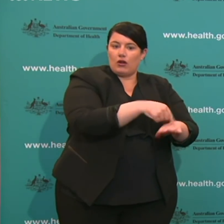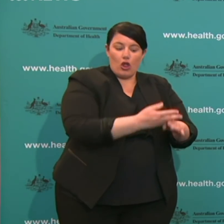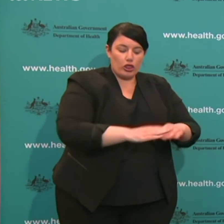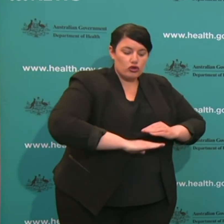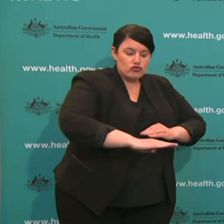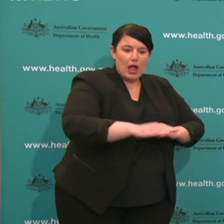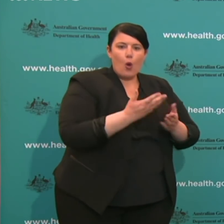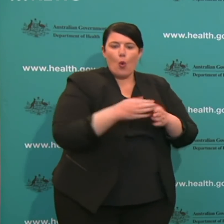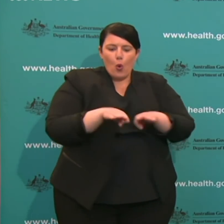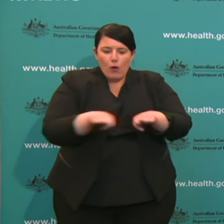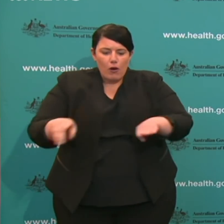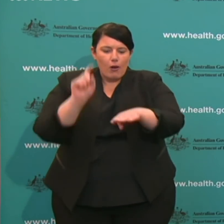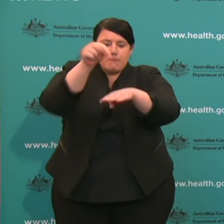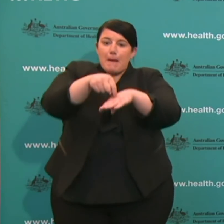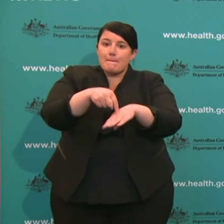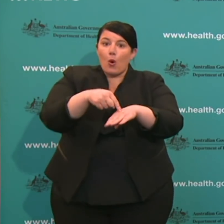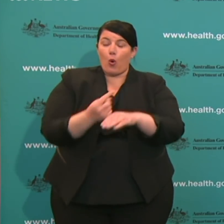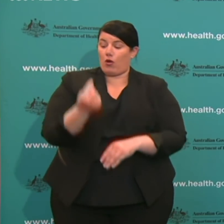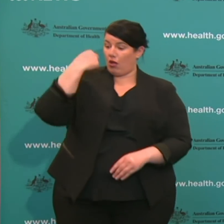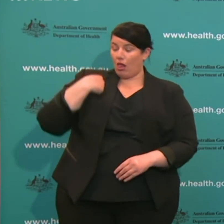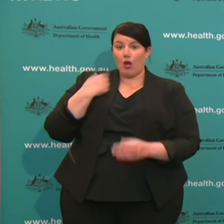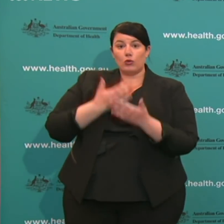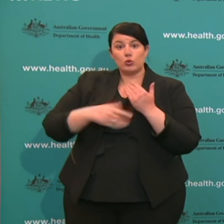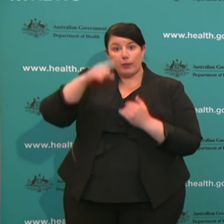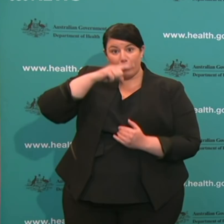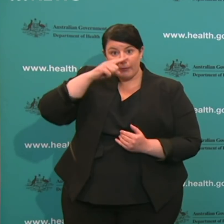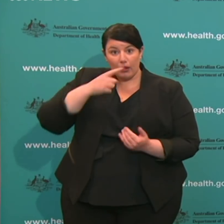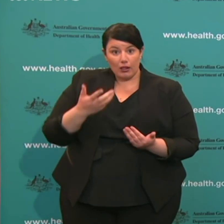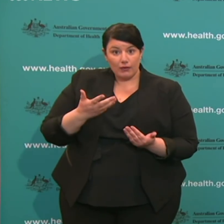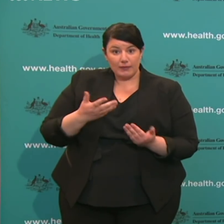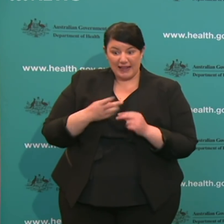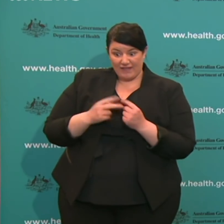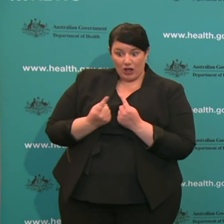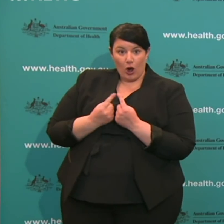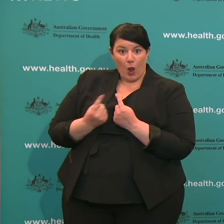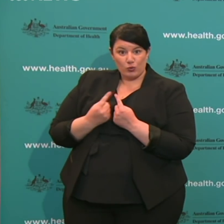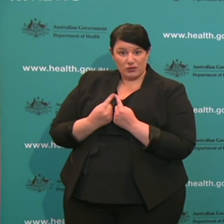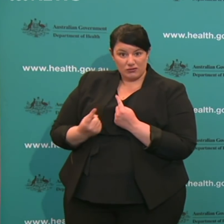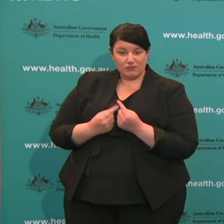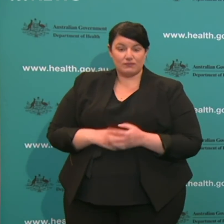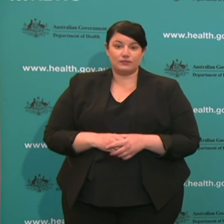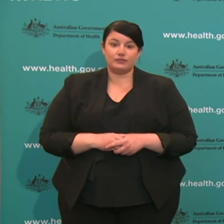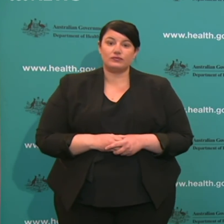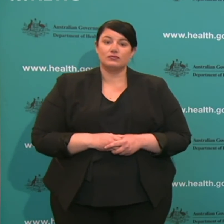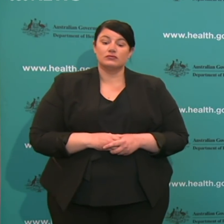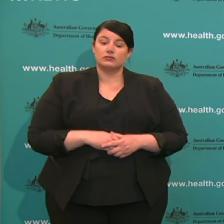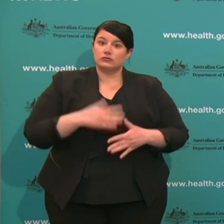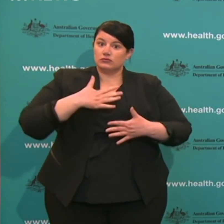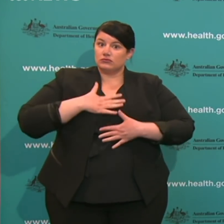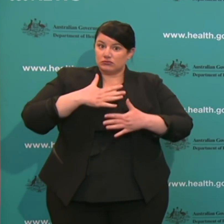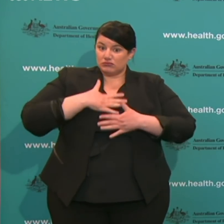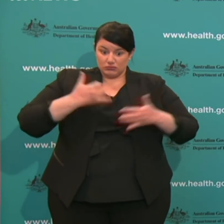onto surfaces or indeed onto people if they are nearby. Respiratory viruses,